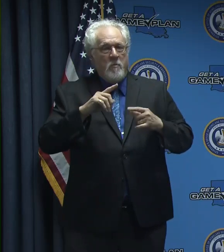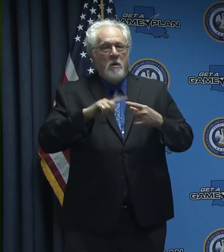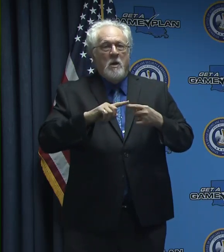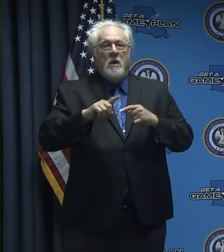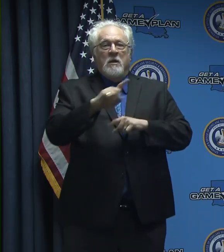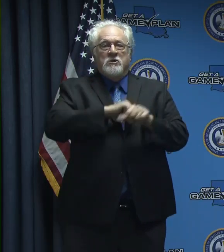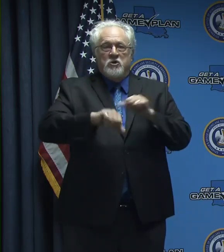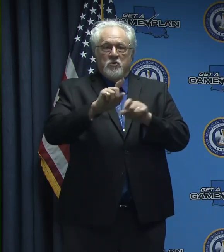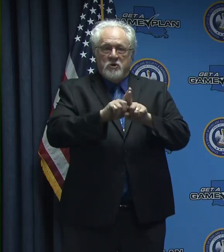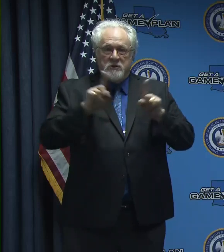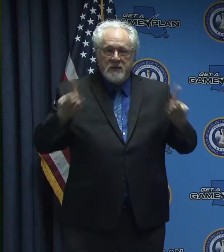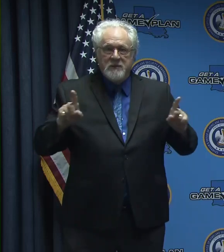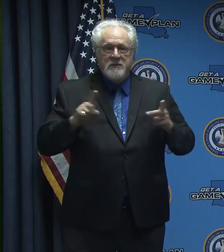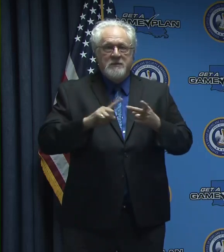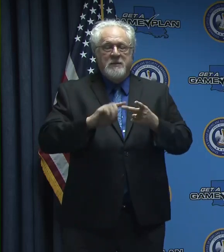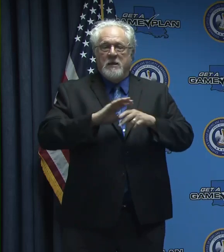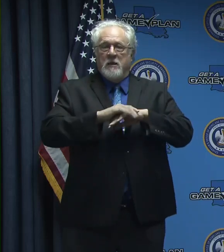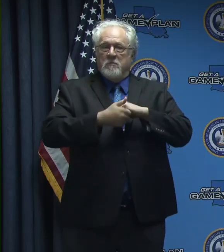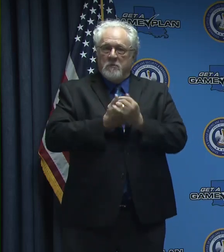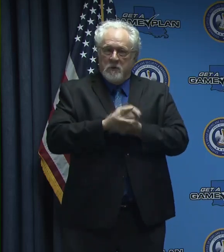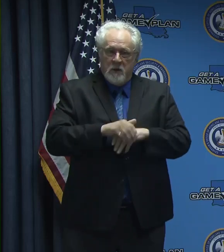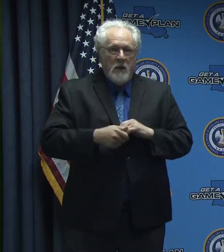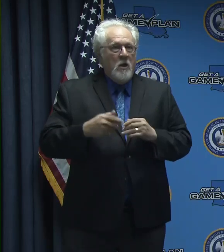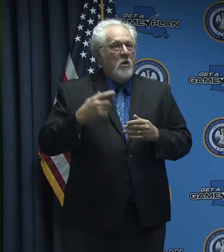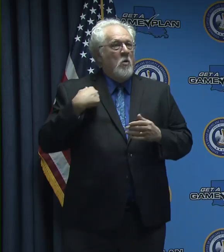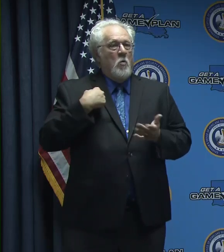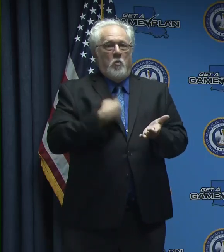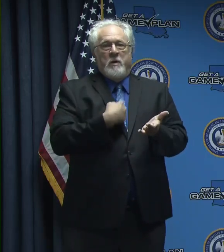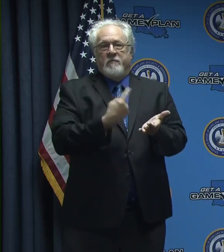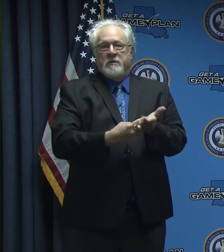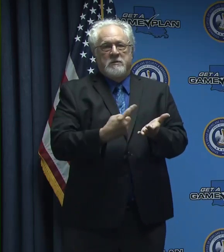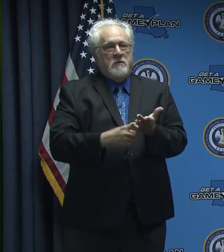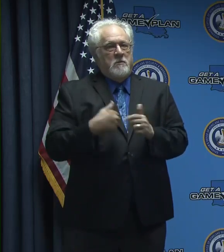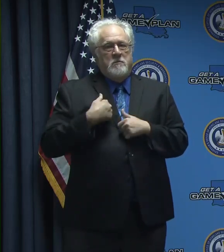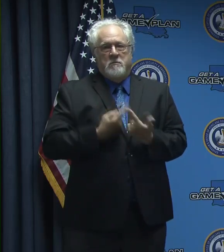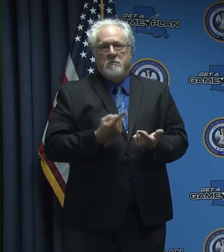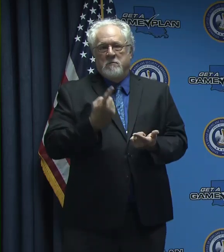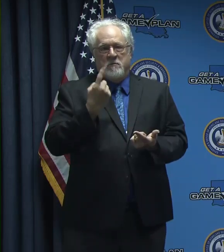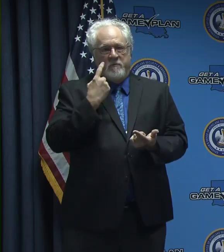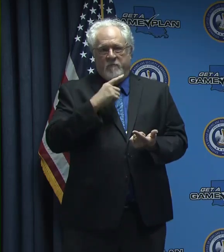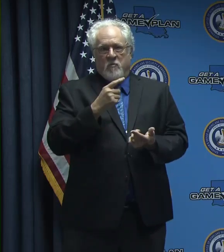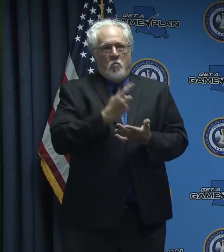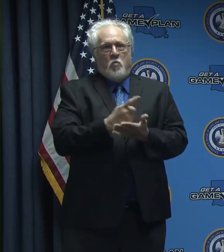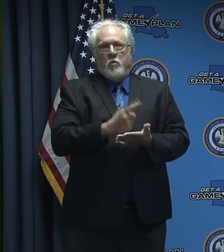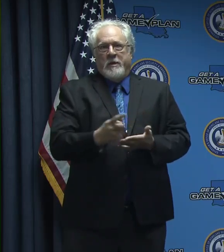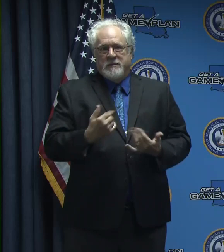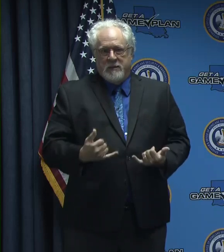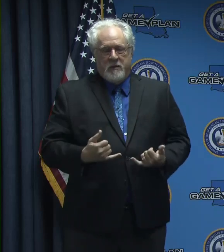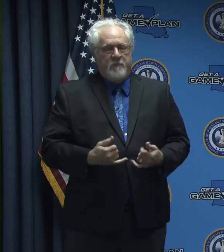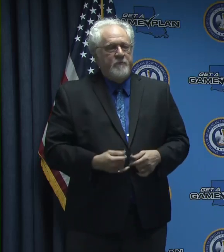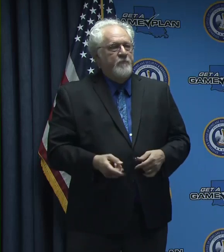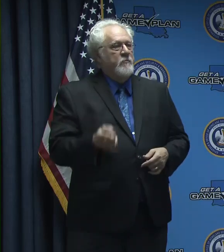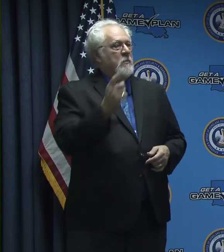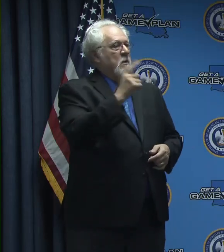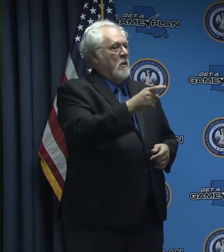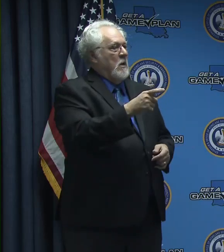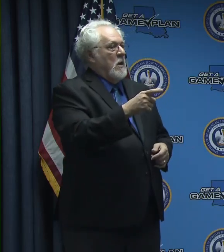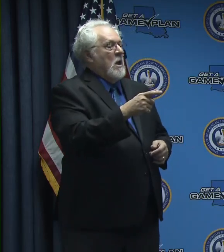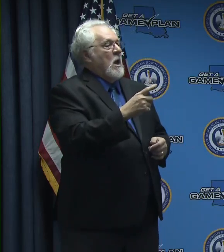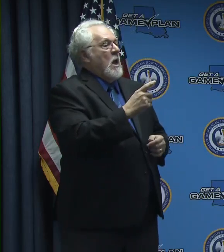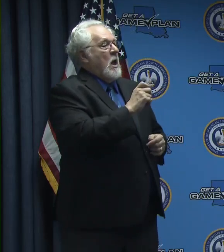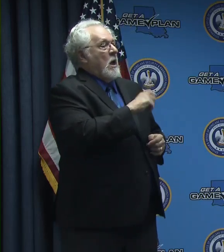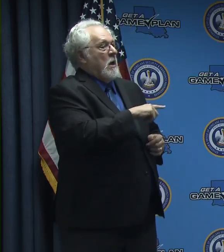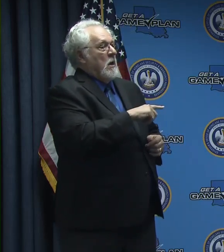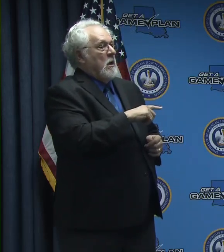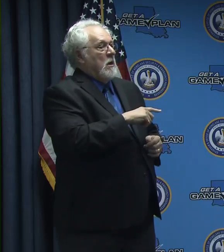social distancing, all the hygiene practices that we've been talking about for literally weeks now. Yes, sir. Governor,